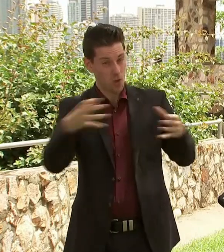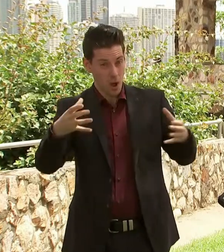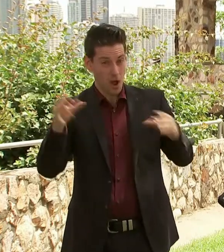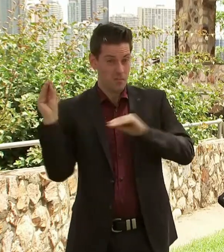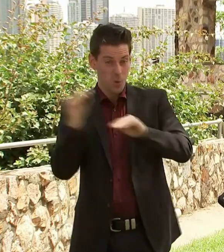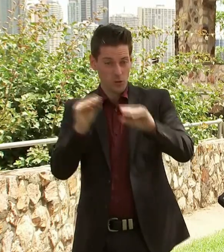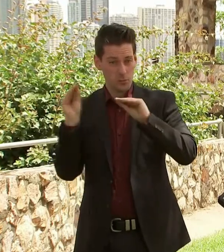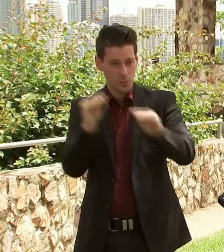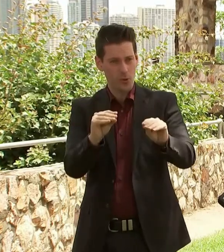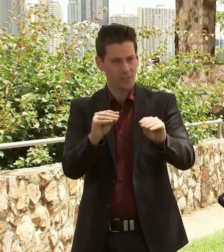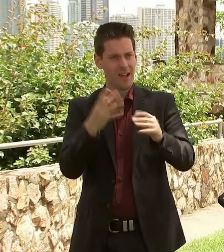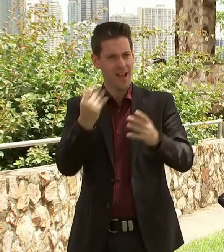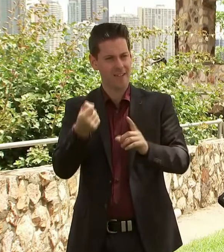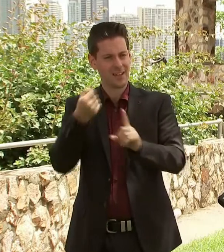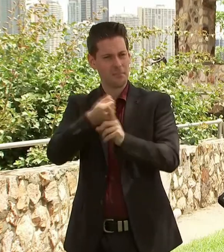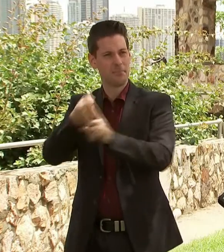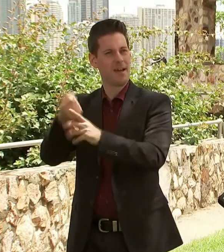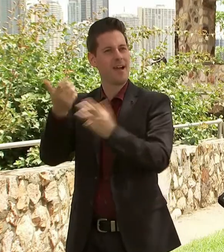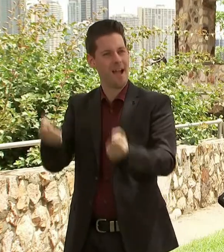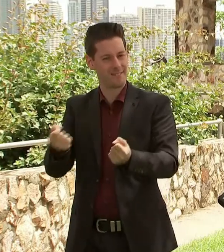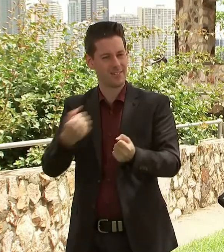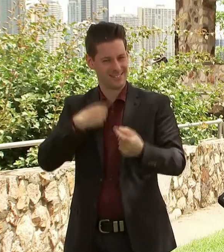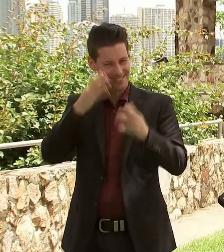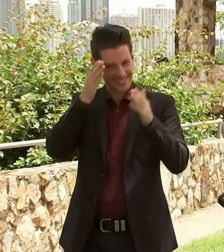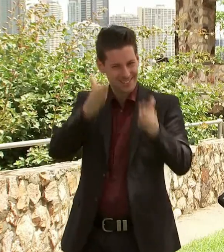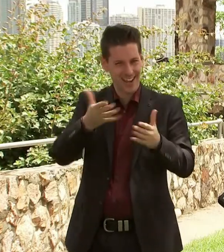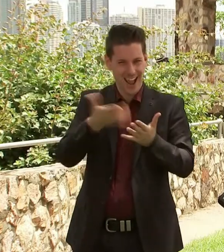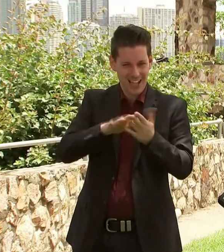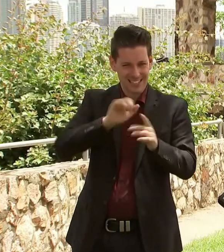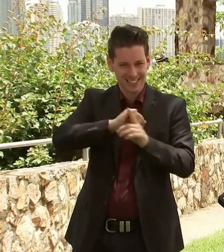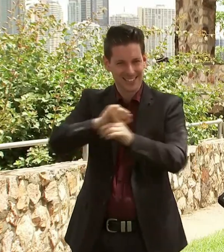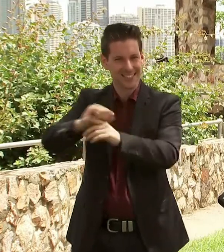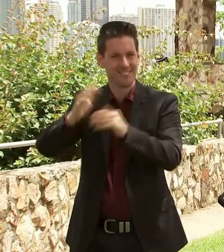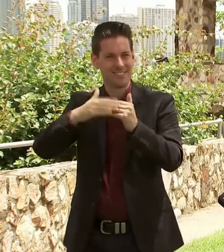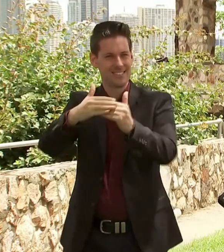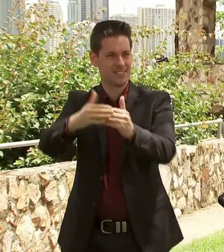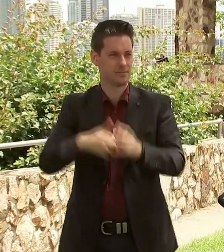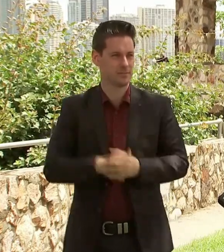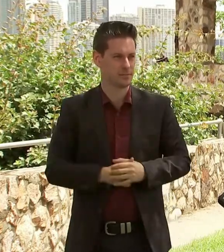we're focusing very strongly on that as a government.